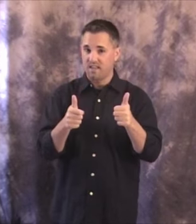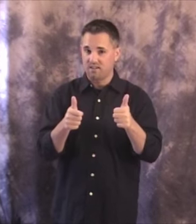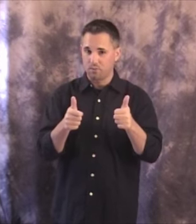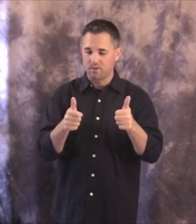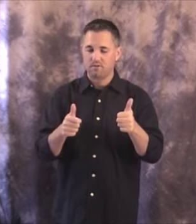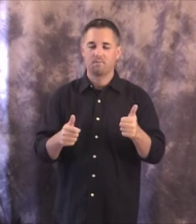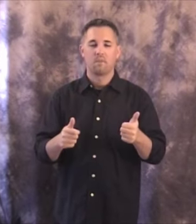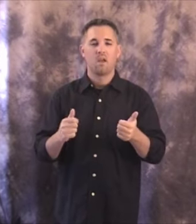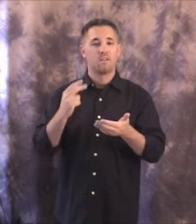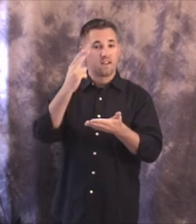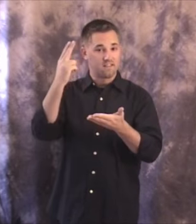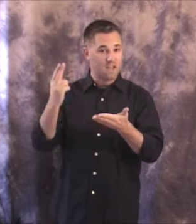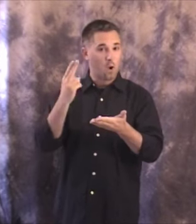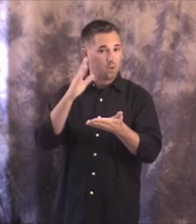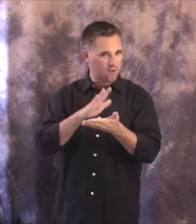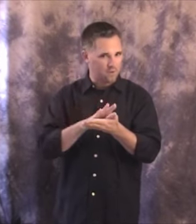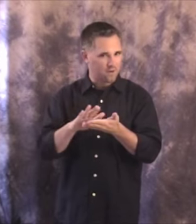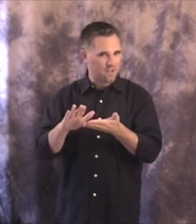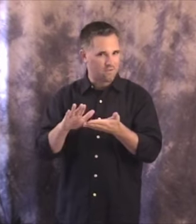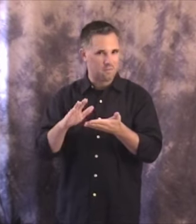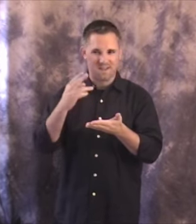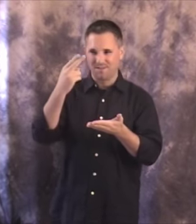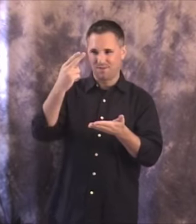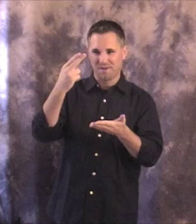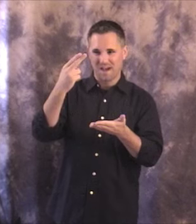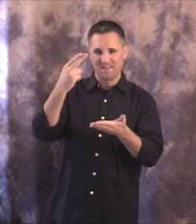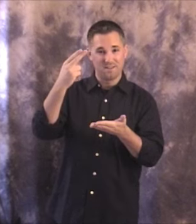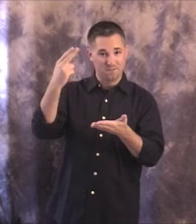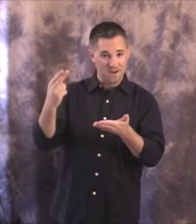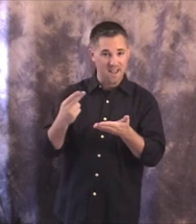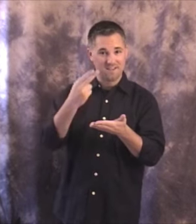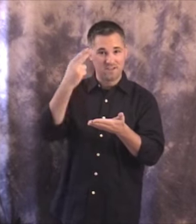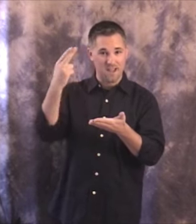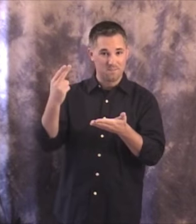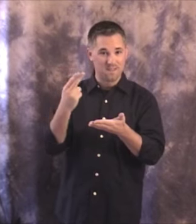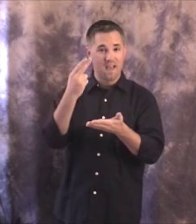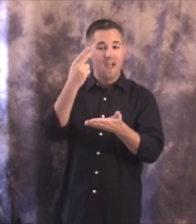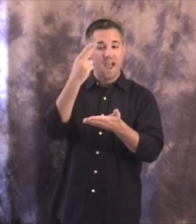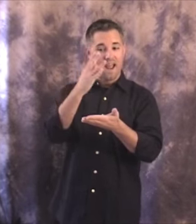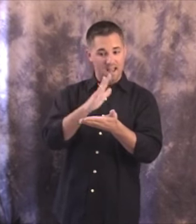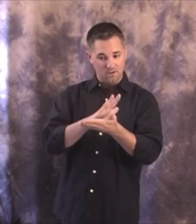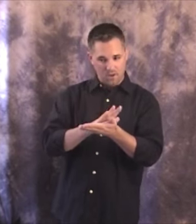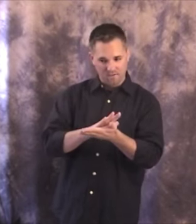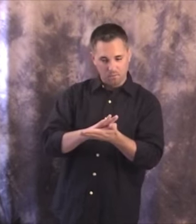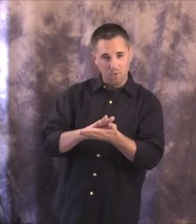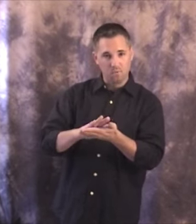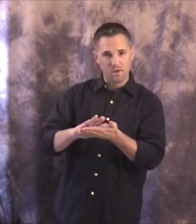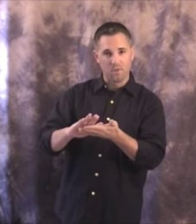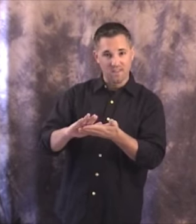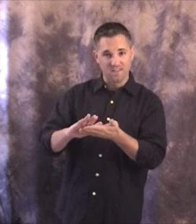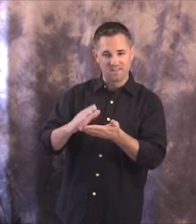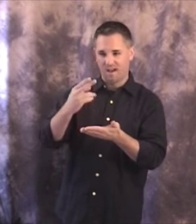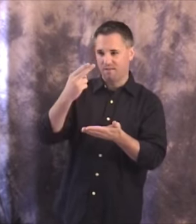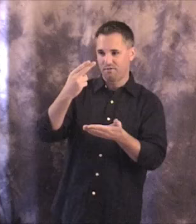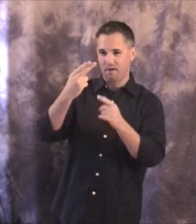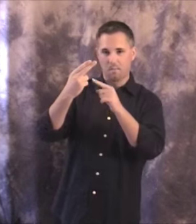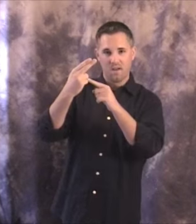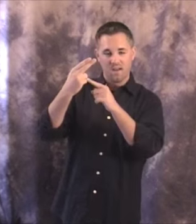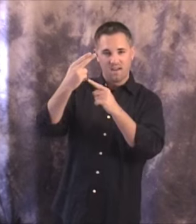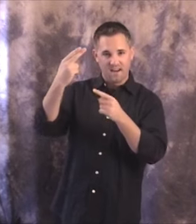easy ones. Signs like holy are a little tougher because you've got different hand shapes and you have movement within the sign from an